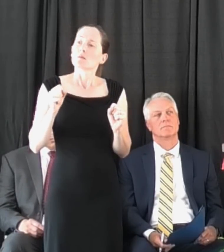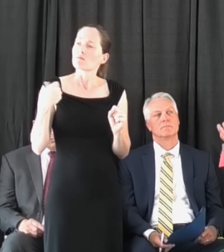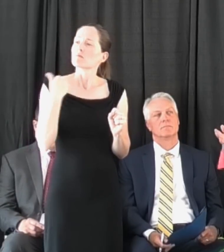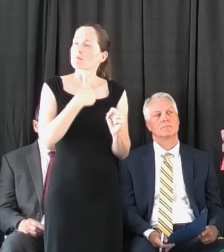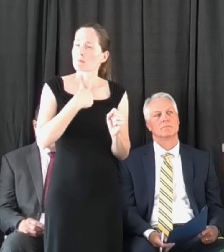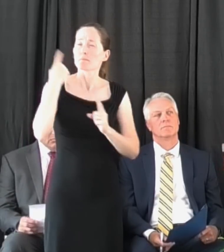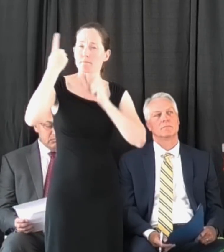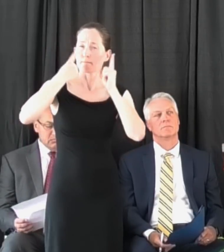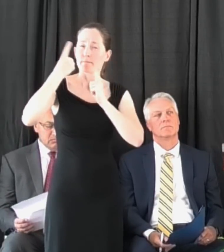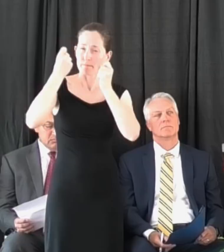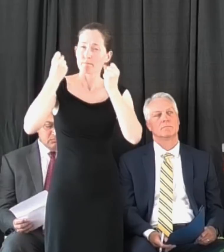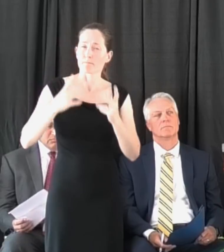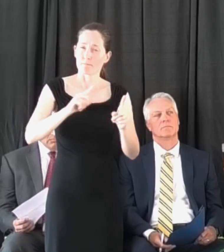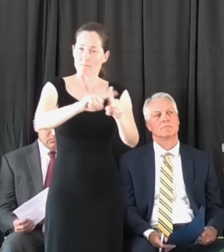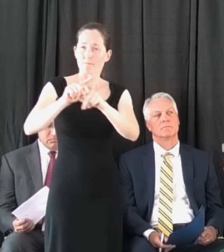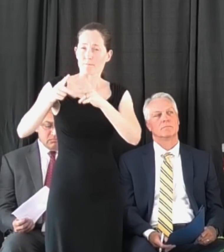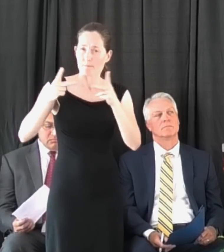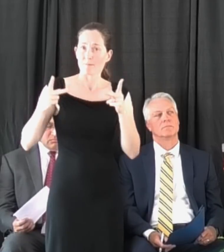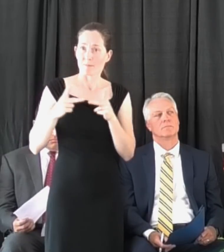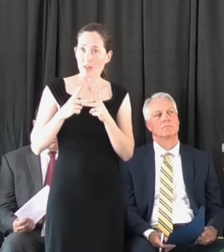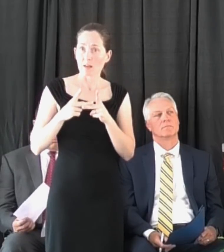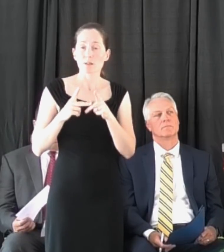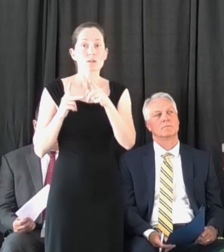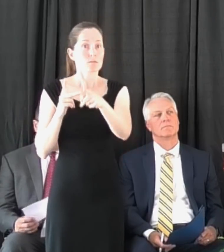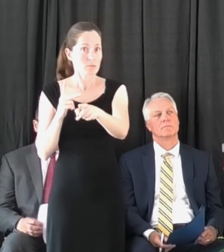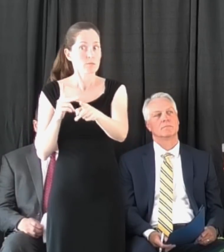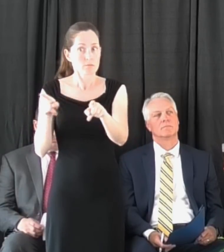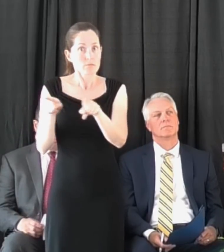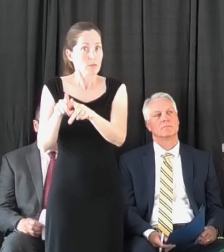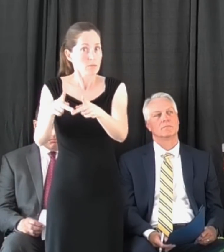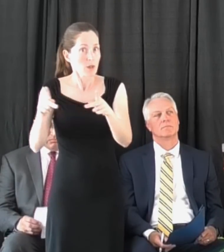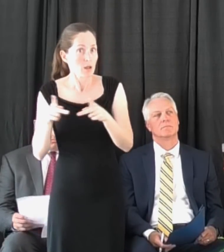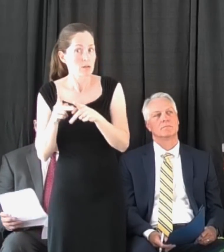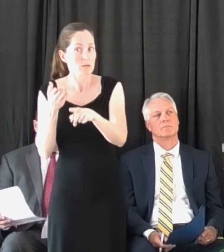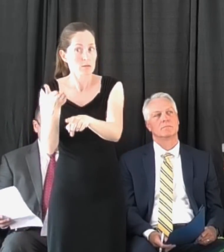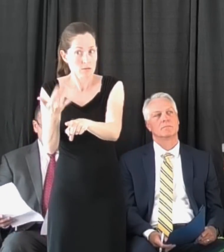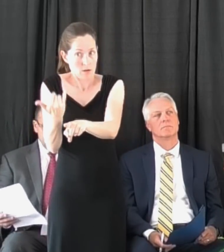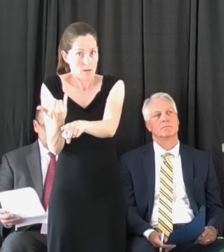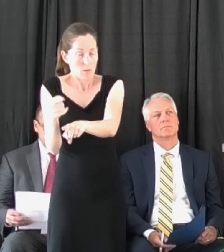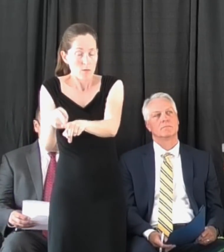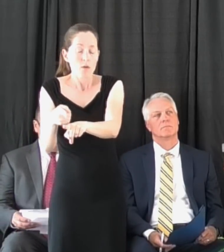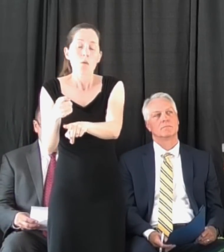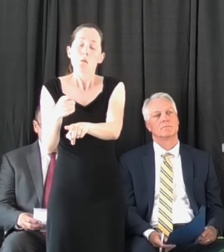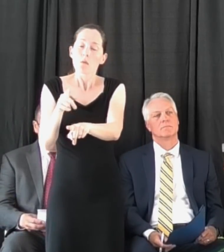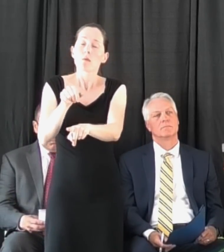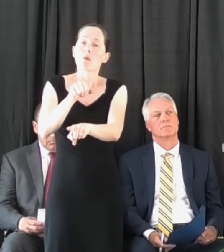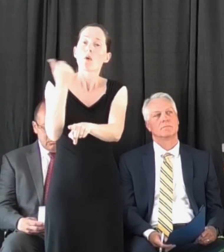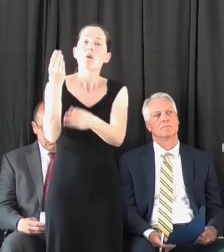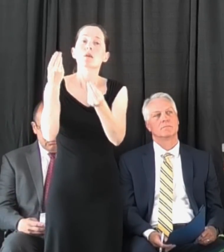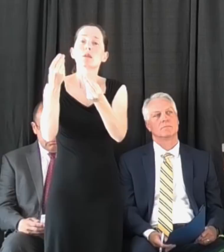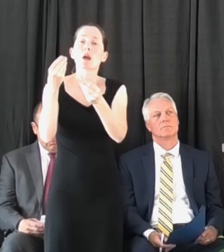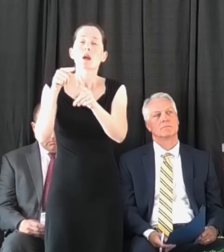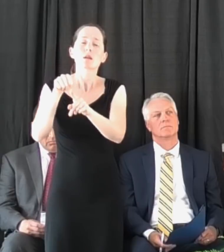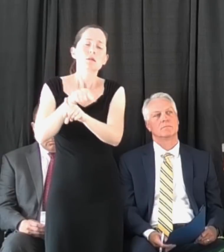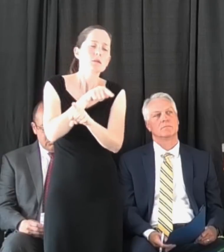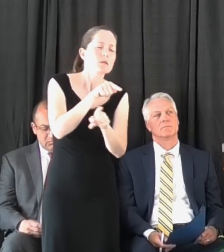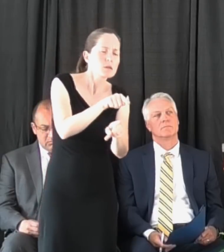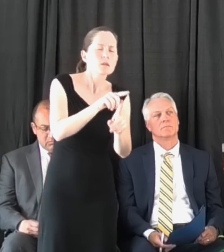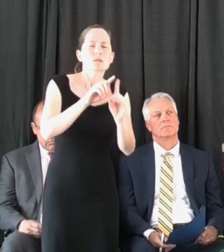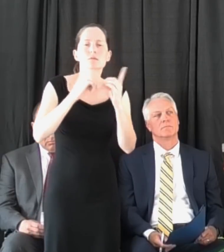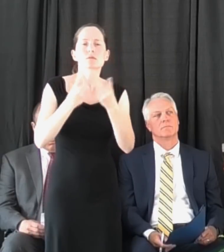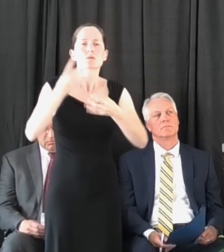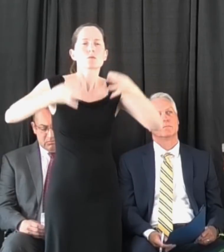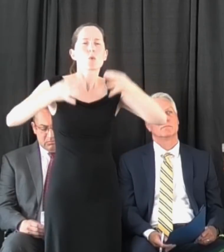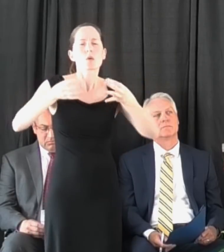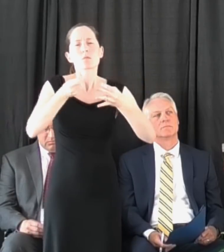location where the present courthouse is. Another site was considered, the land adjacent to the District Court Multi-Service Center,